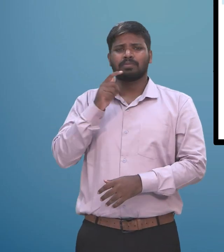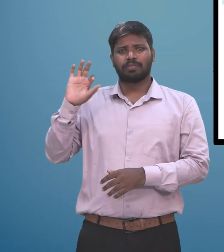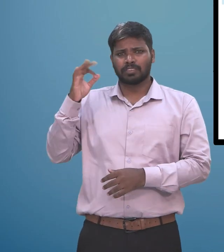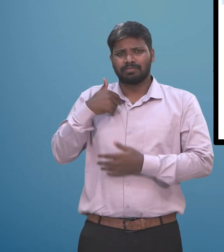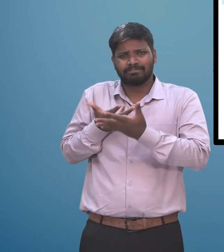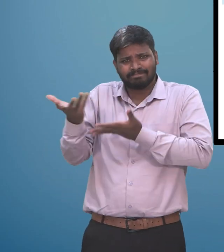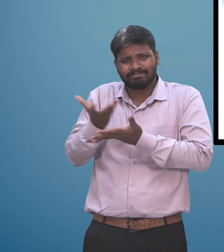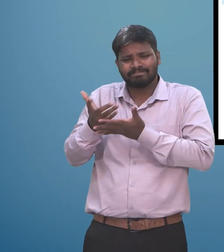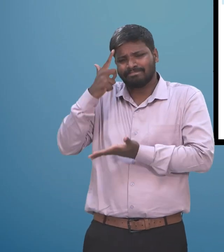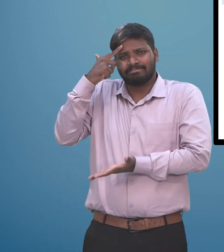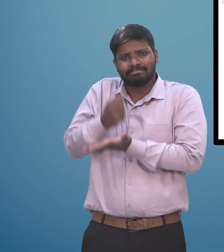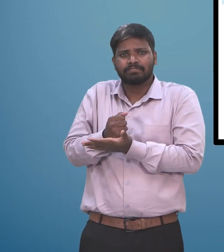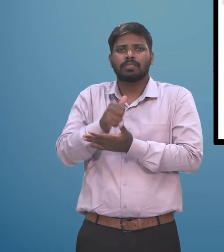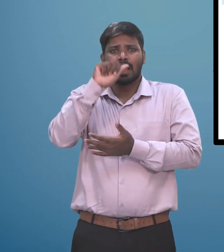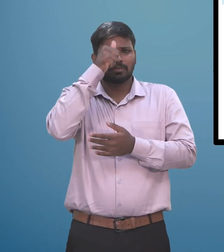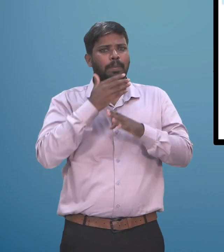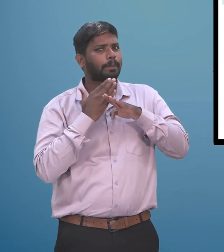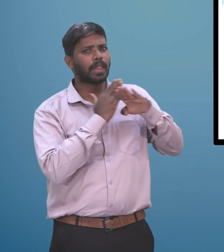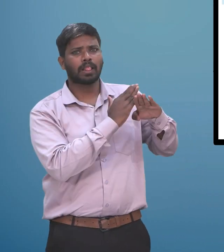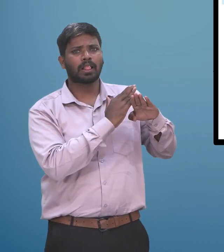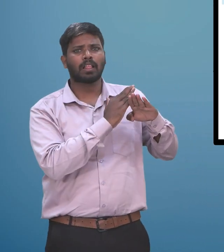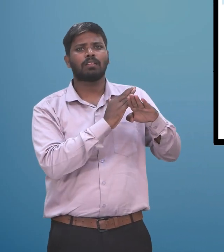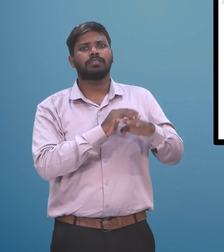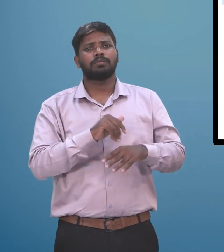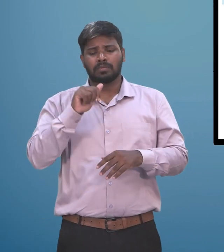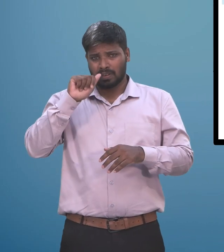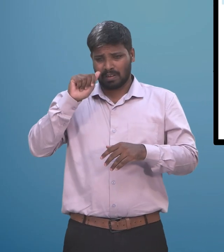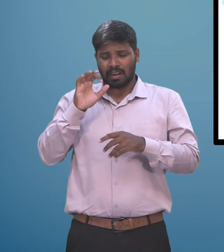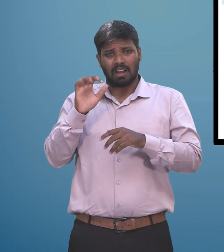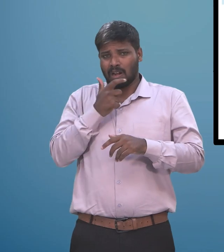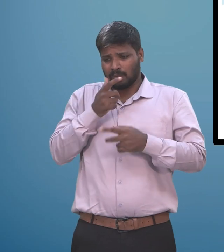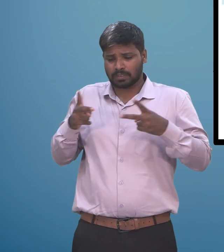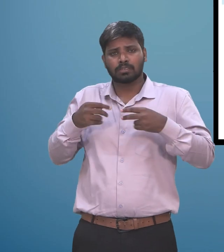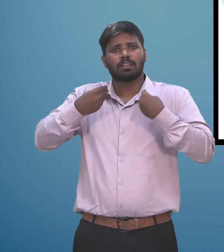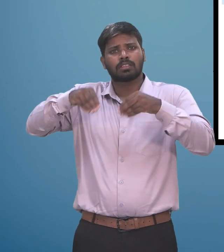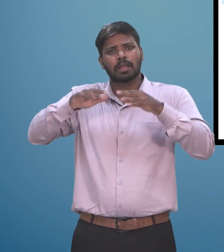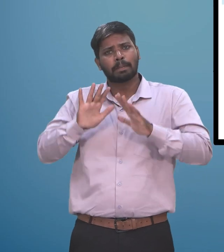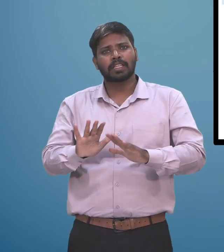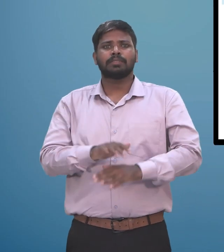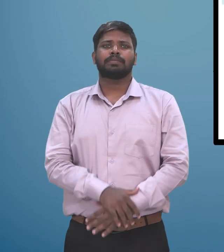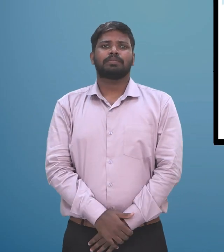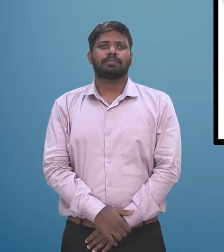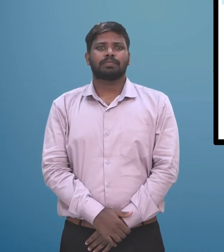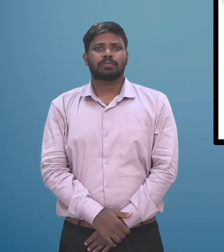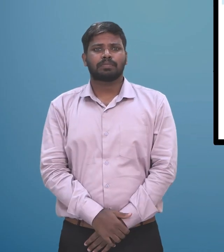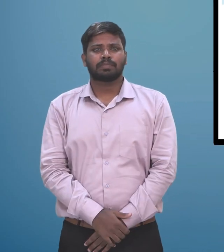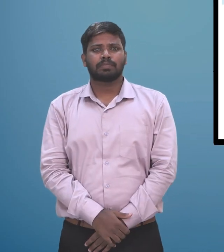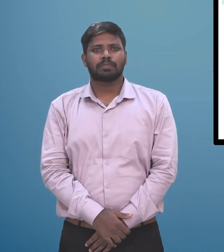Eventually, to protect their own products, England and France decided to ban the import of chintz from